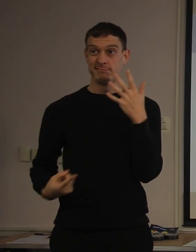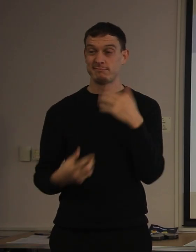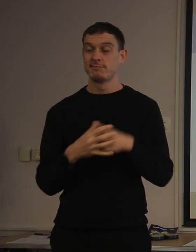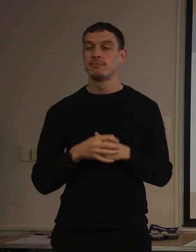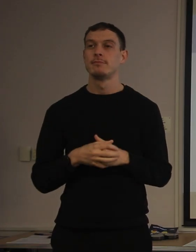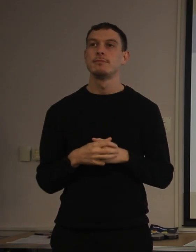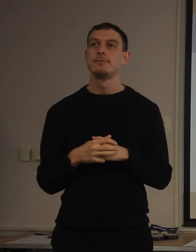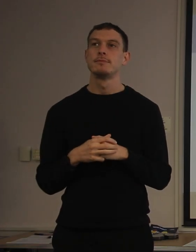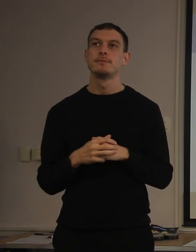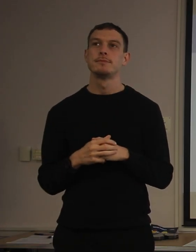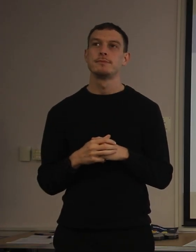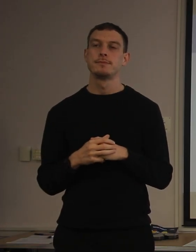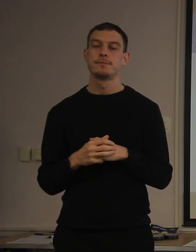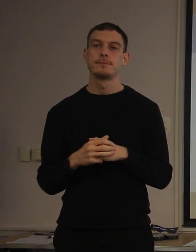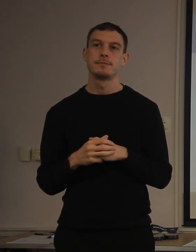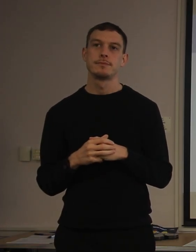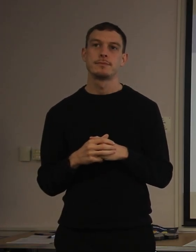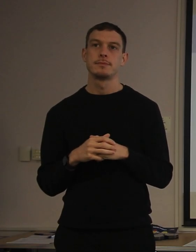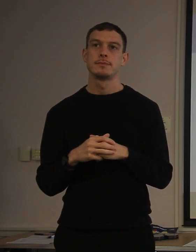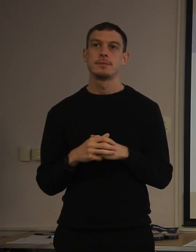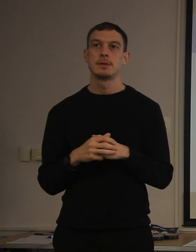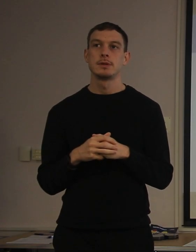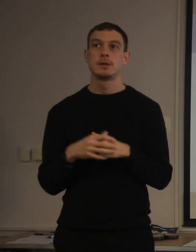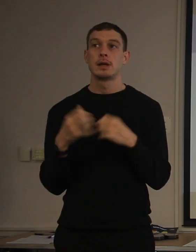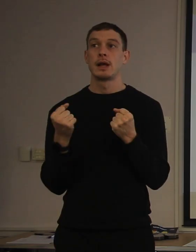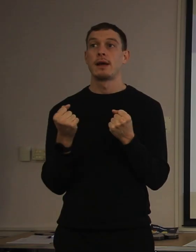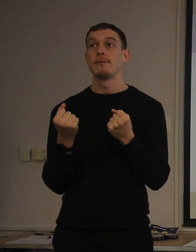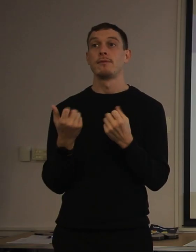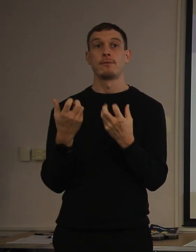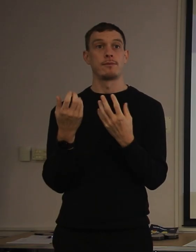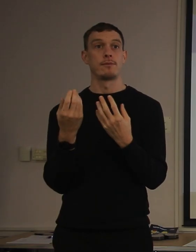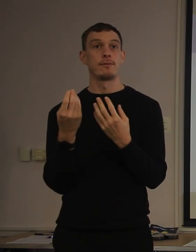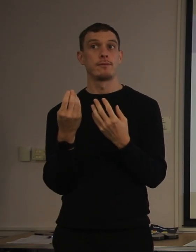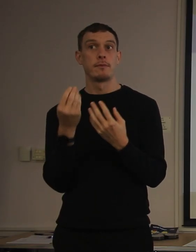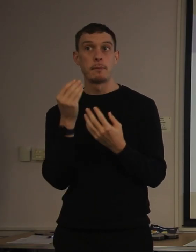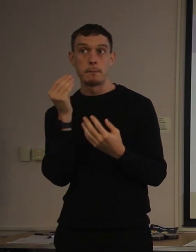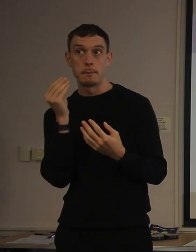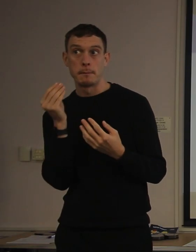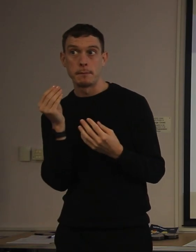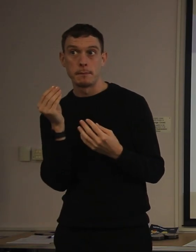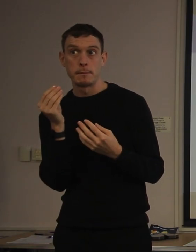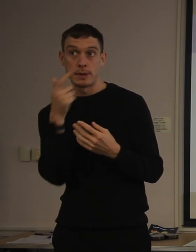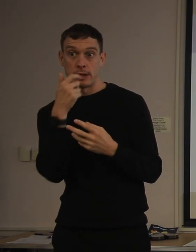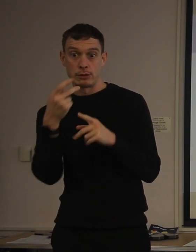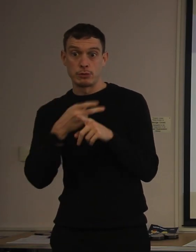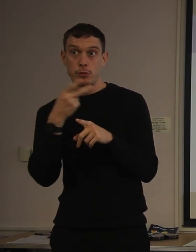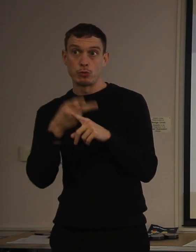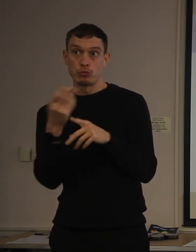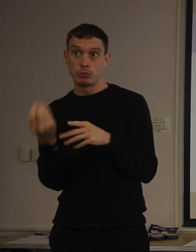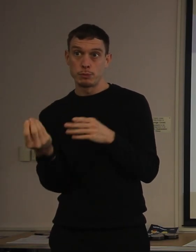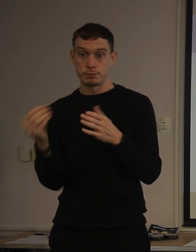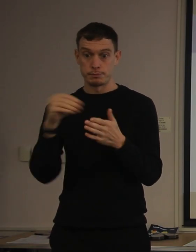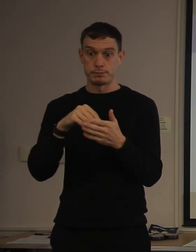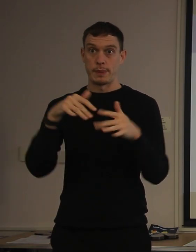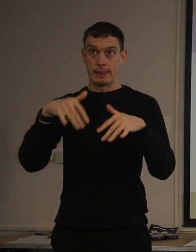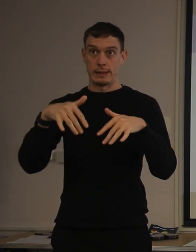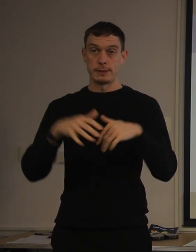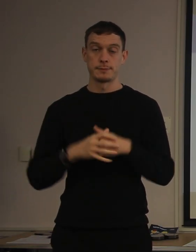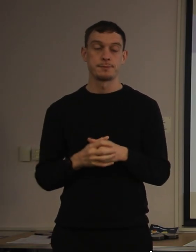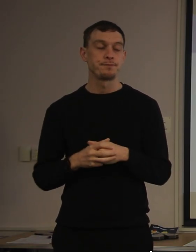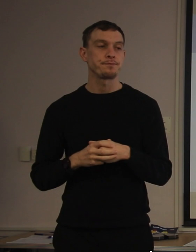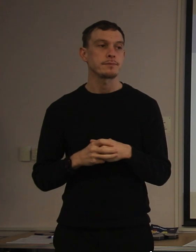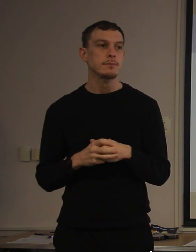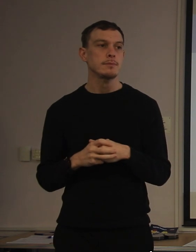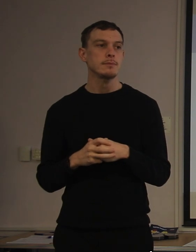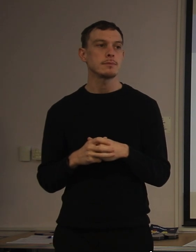We also have a maker section where people can come along and upcycle things as well. I